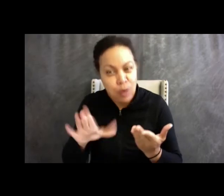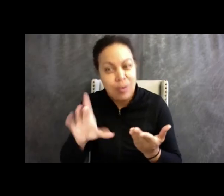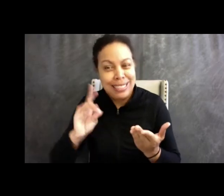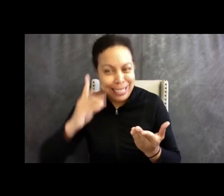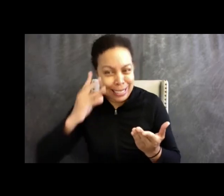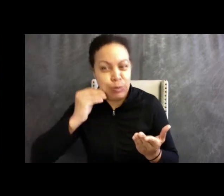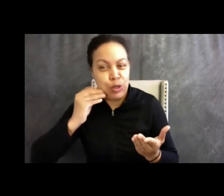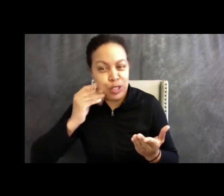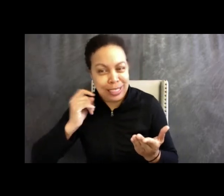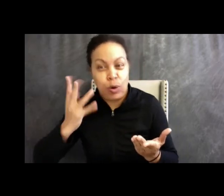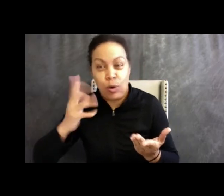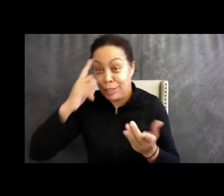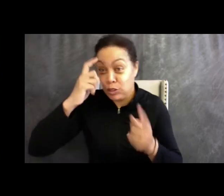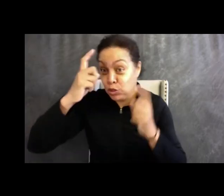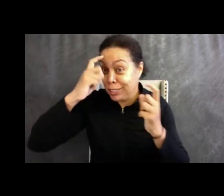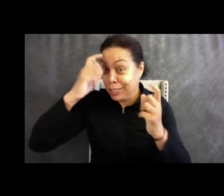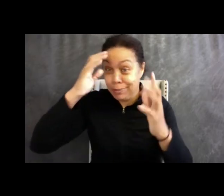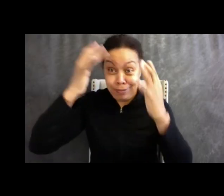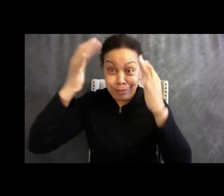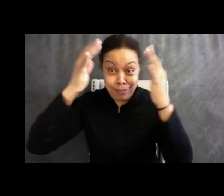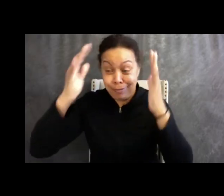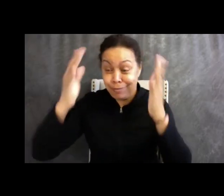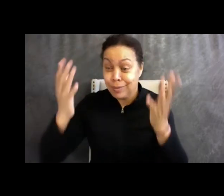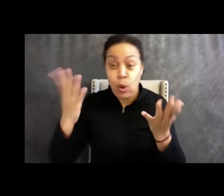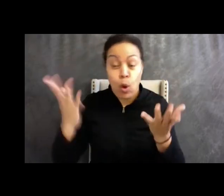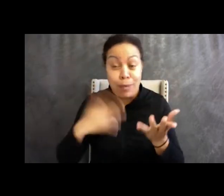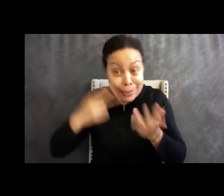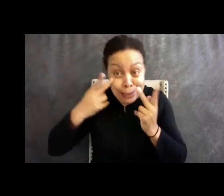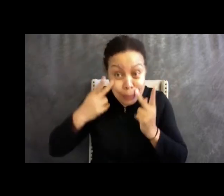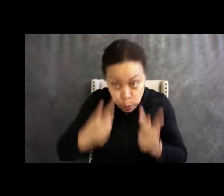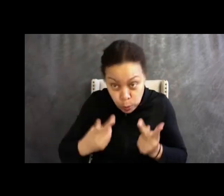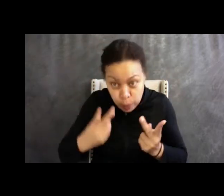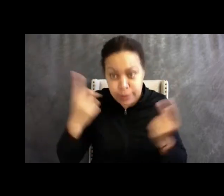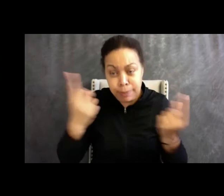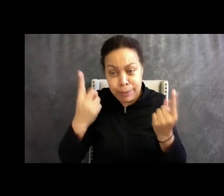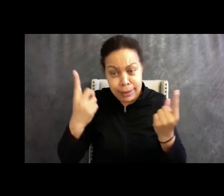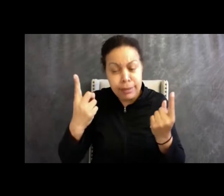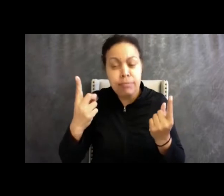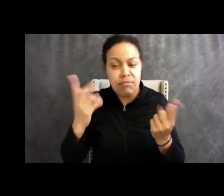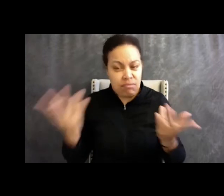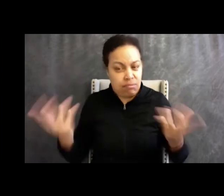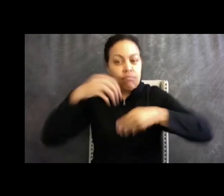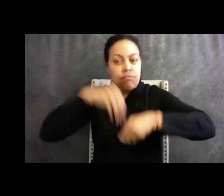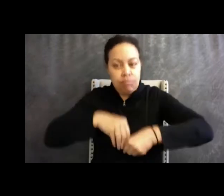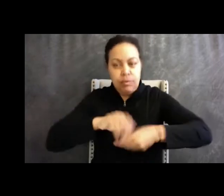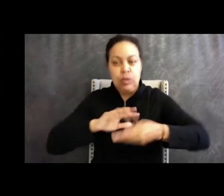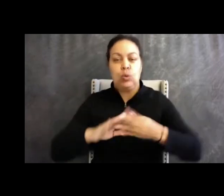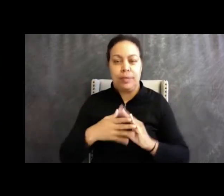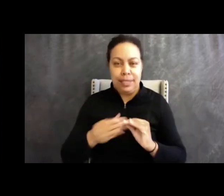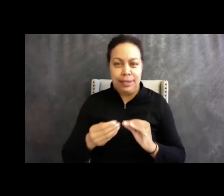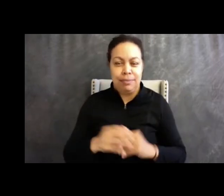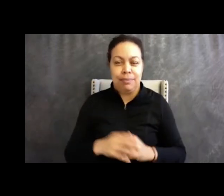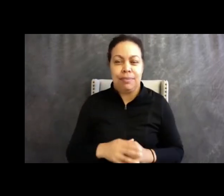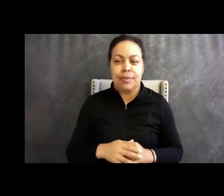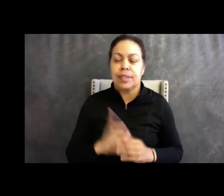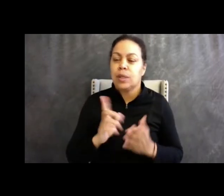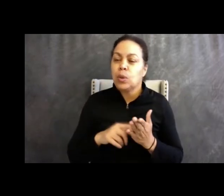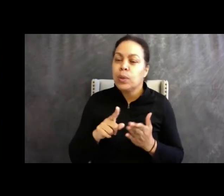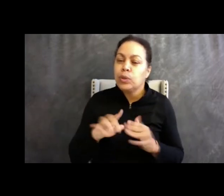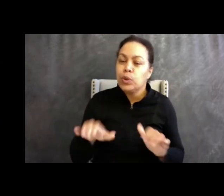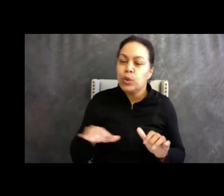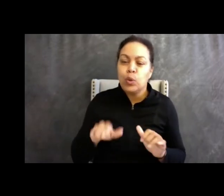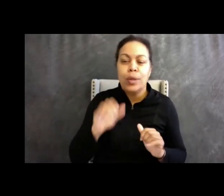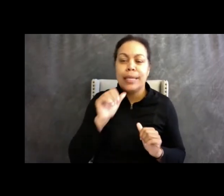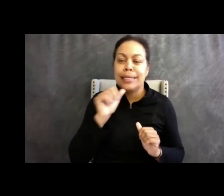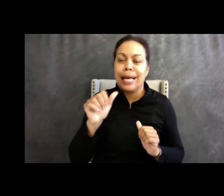already dreamed it up or witnessed it. So what you are doing is not something that you are